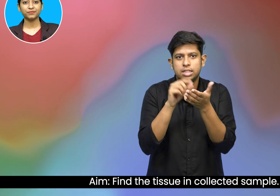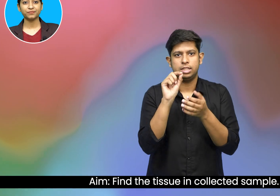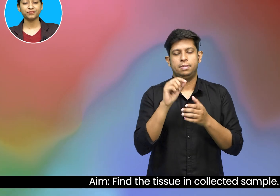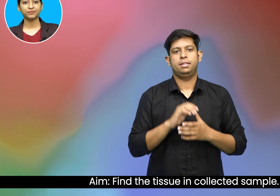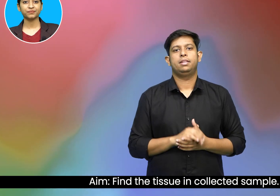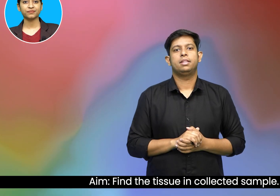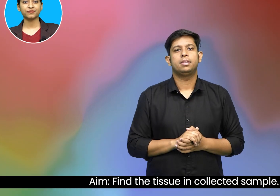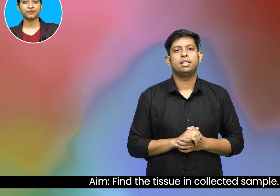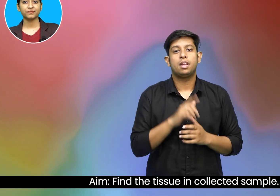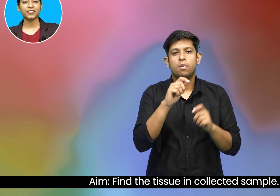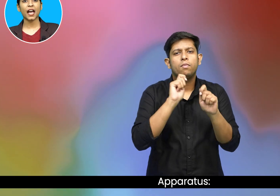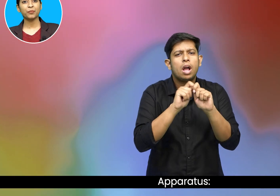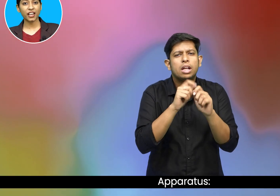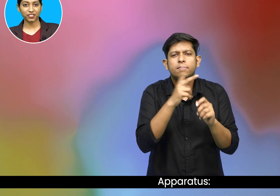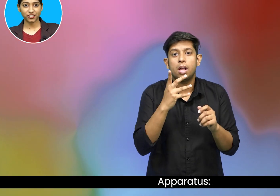sample.